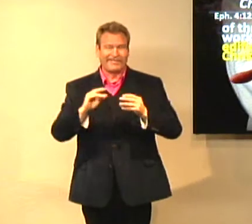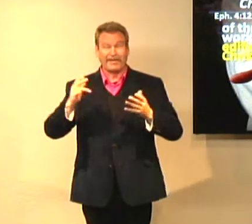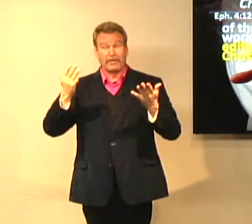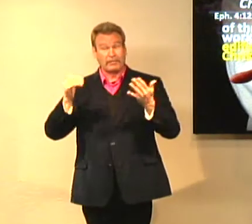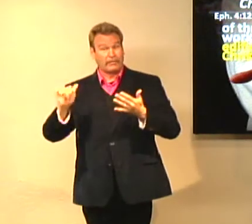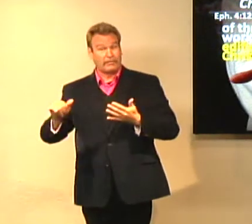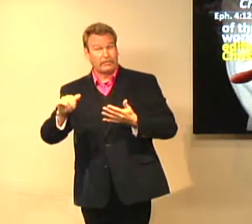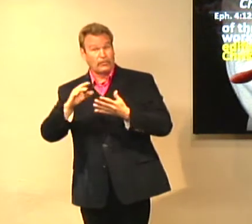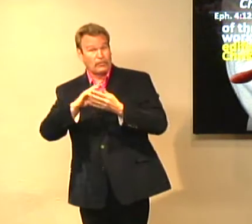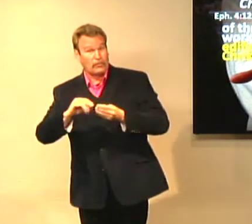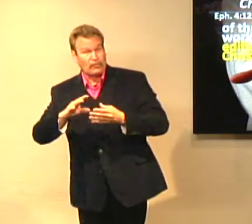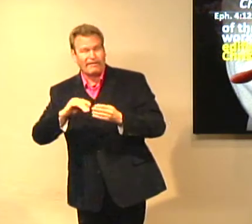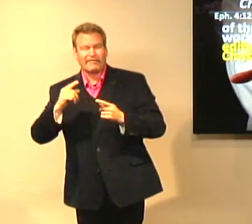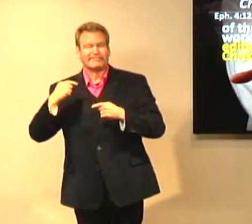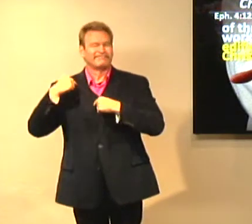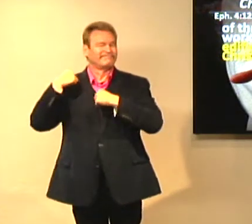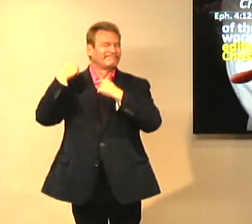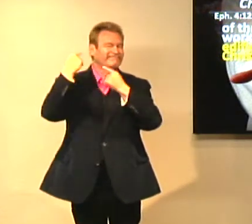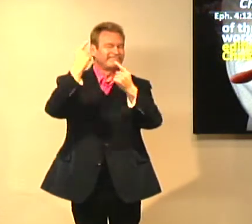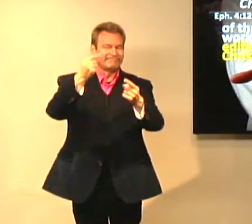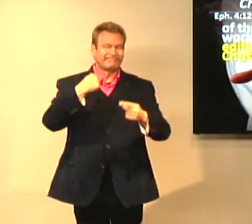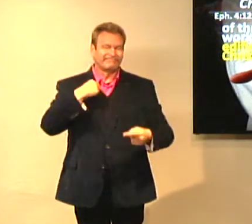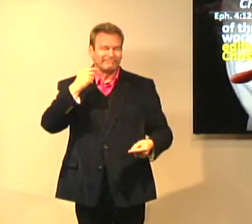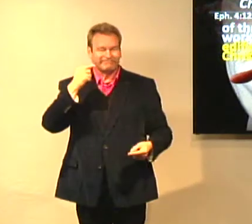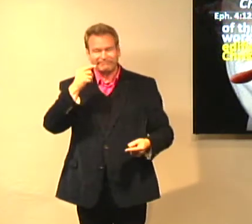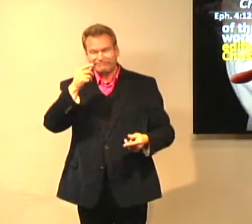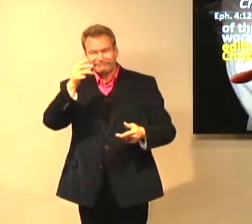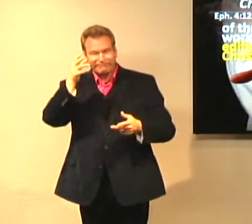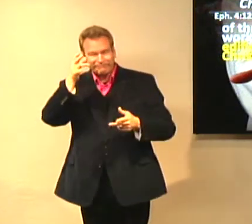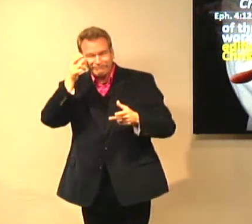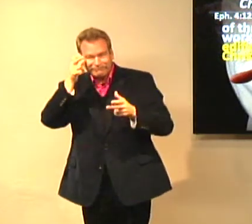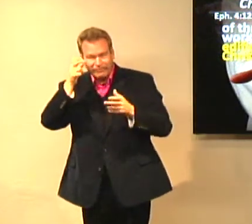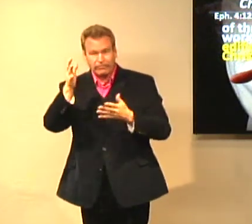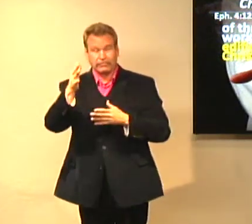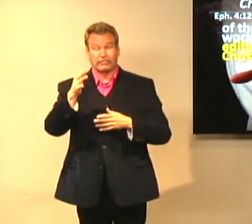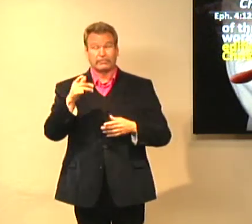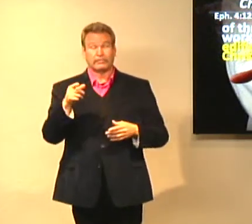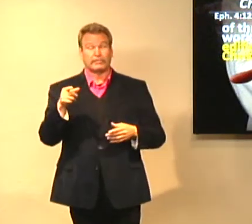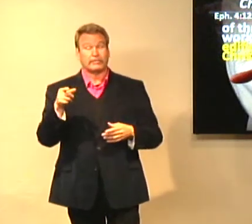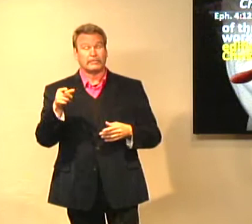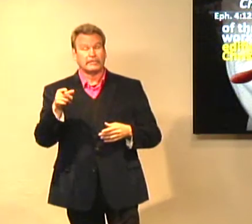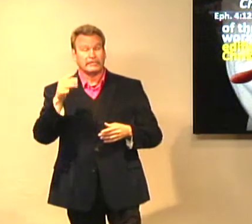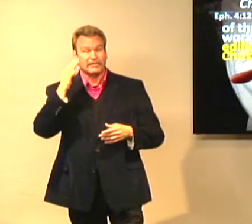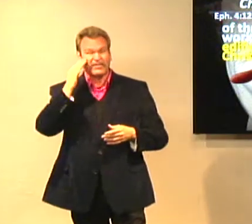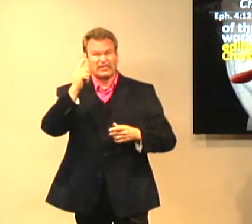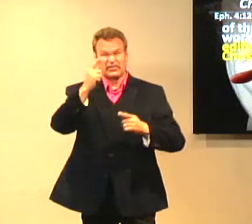You know, when you hear deaf stories or you hear a deaf story, and we've been hearing those for years, that you see them, you watch them.